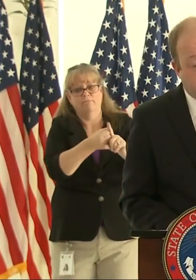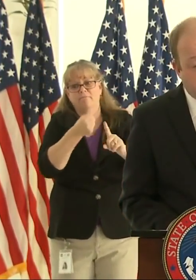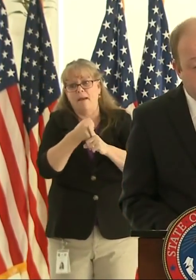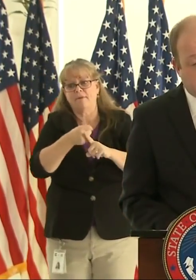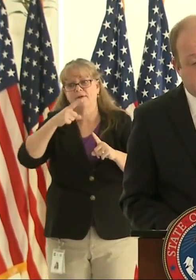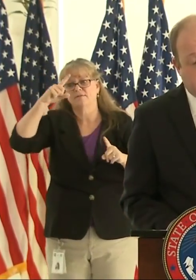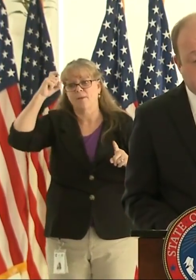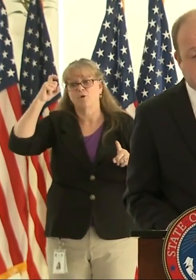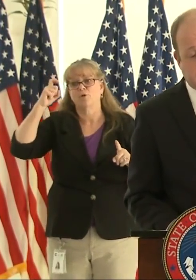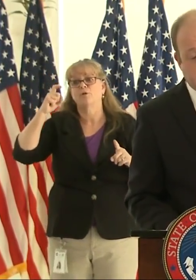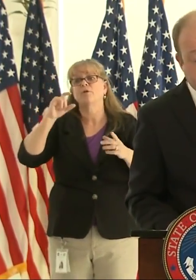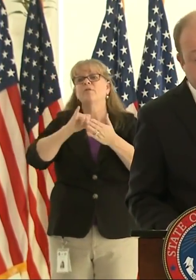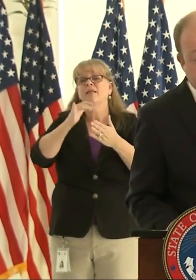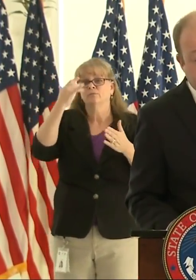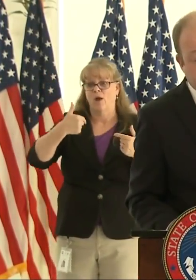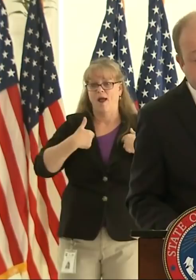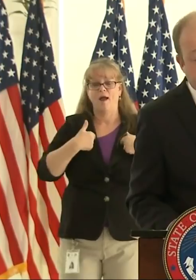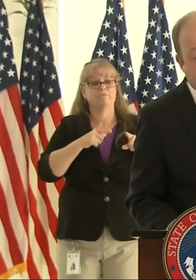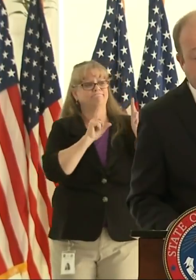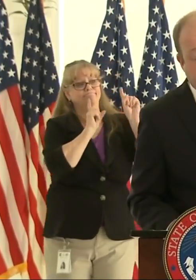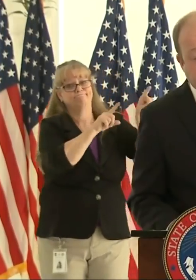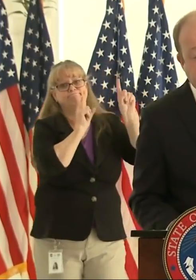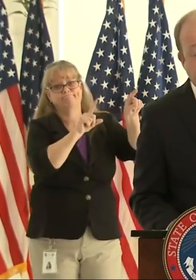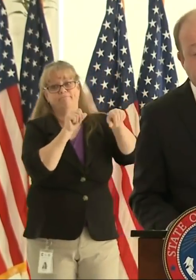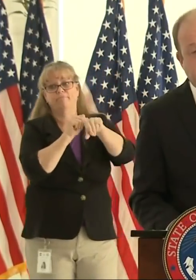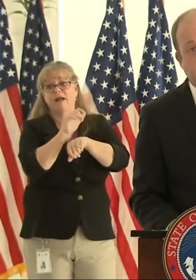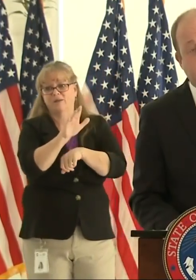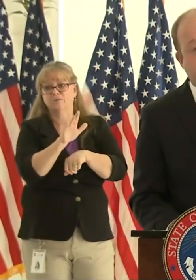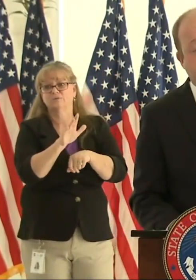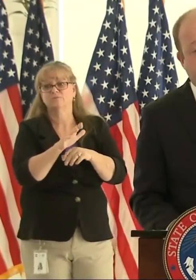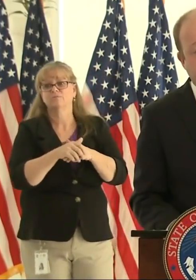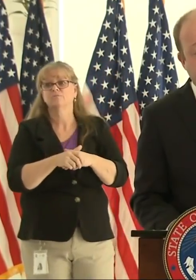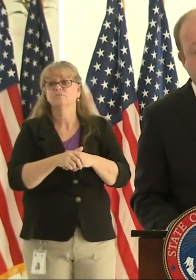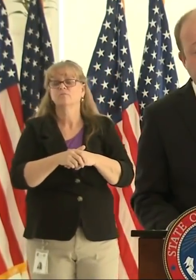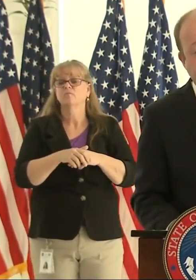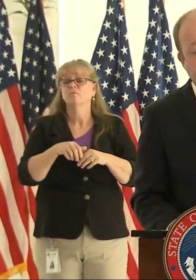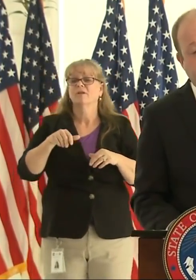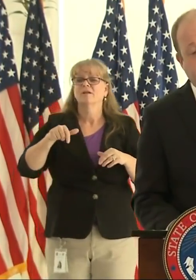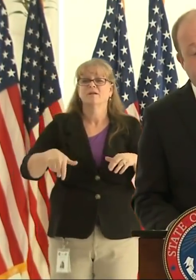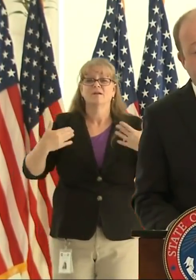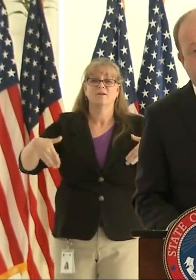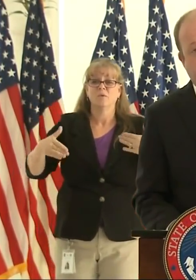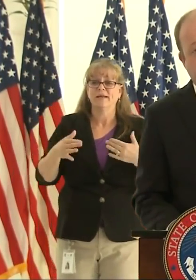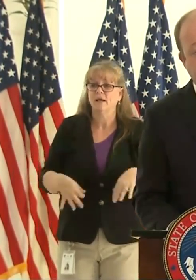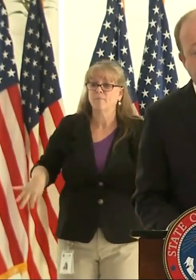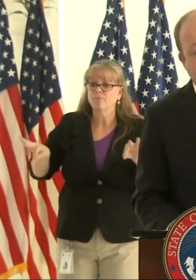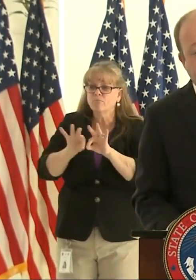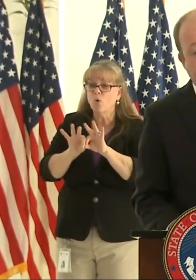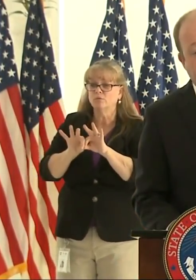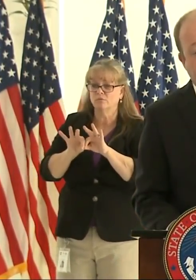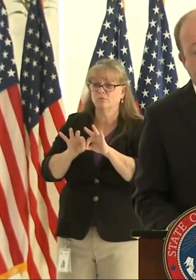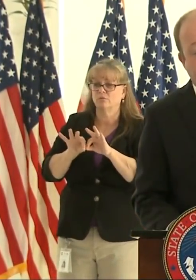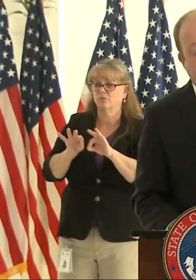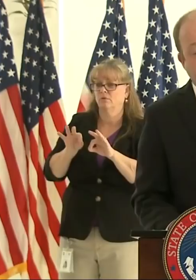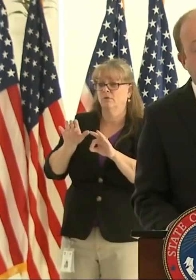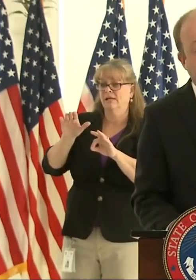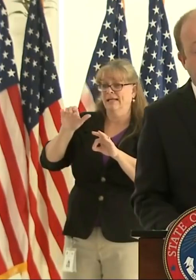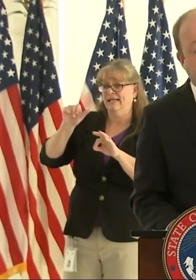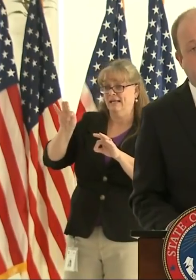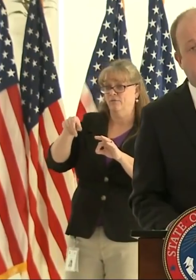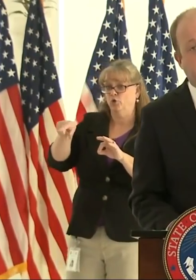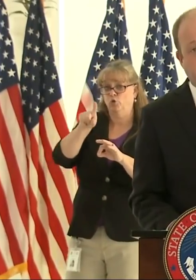it's a very important milestone because it's symbolic of the state's movement from sprint to marathon.